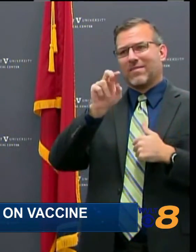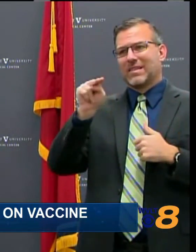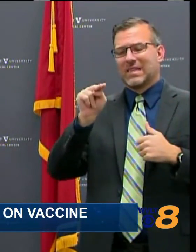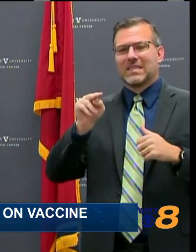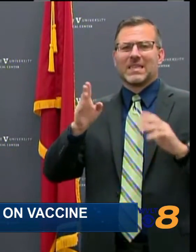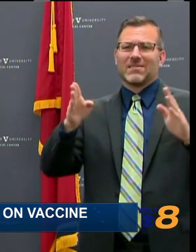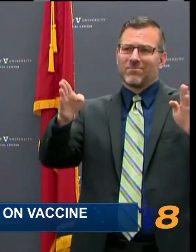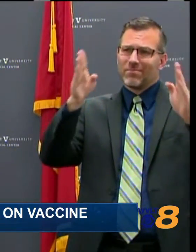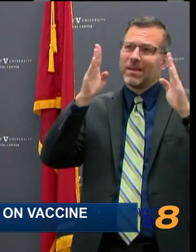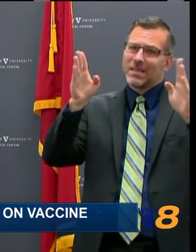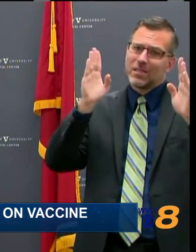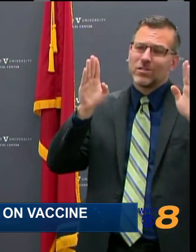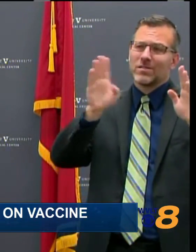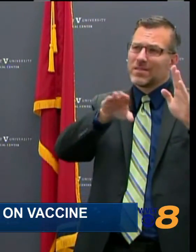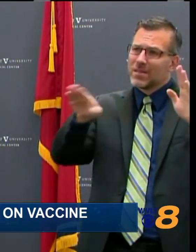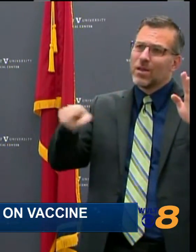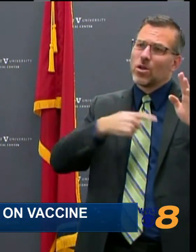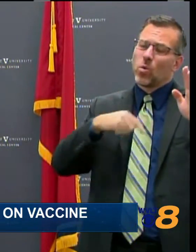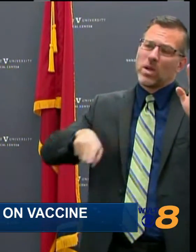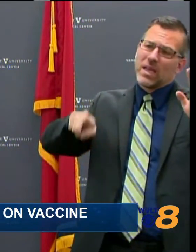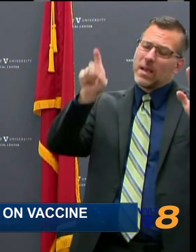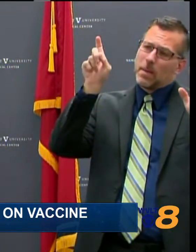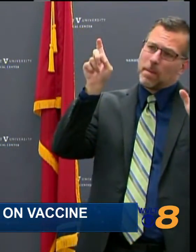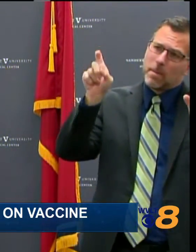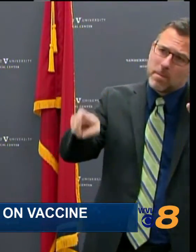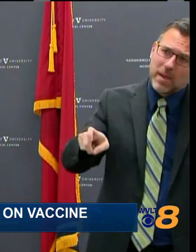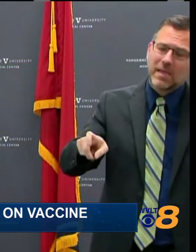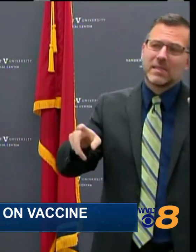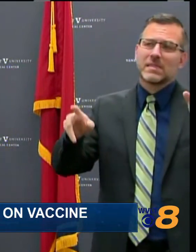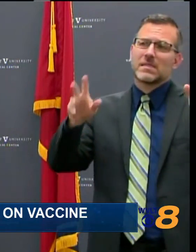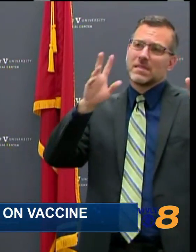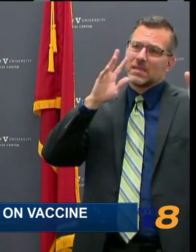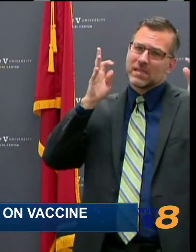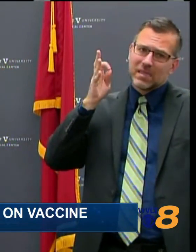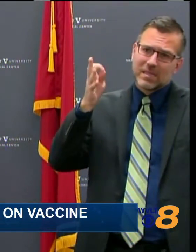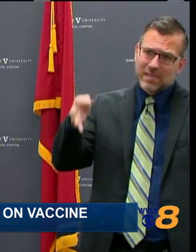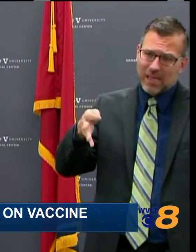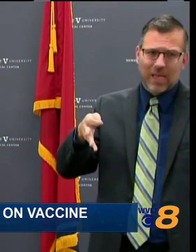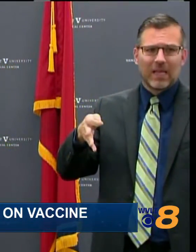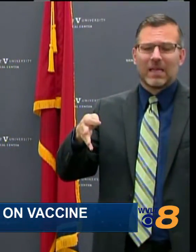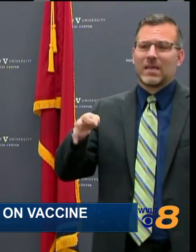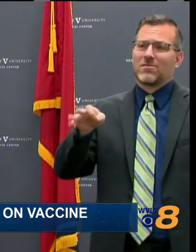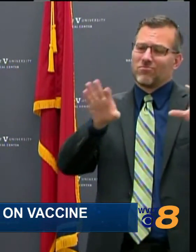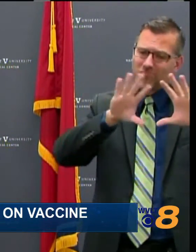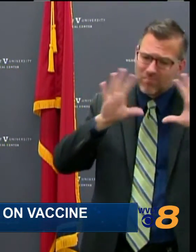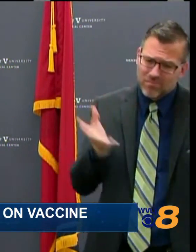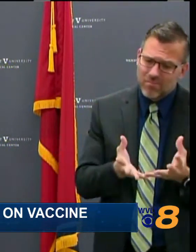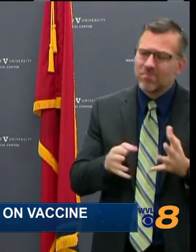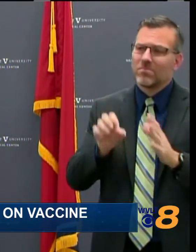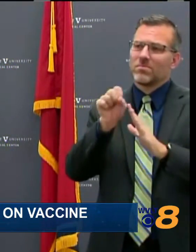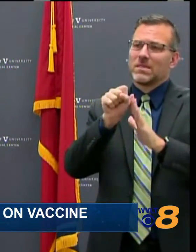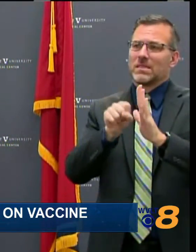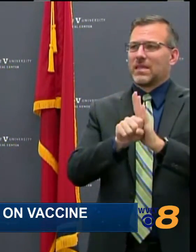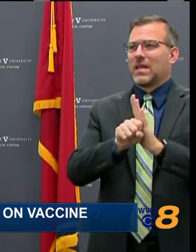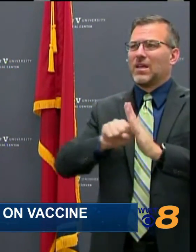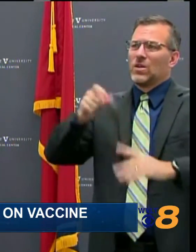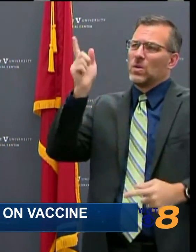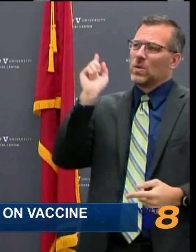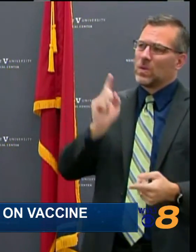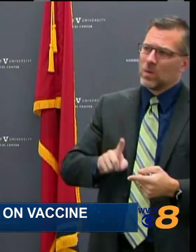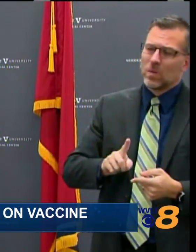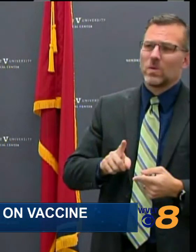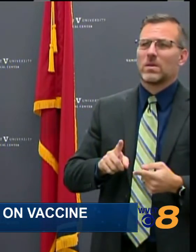that we have to make decisions as a population to stem the tide of this vaccine.